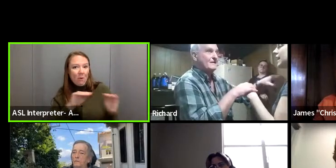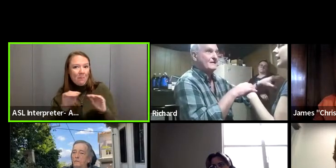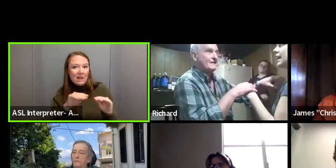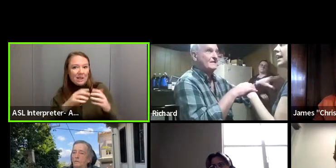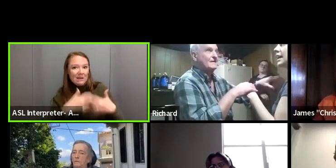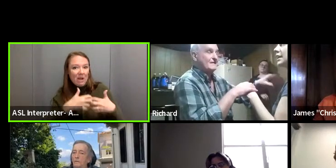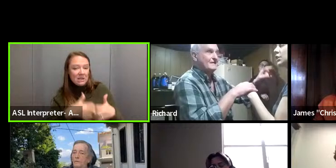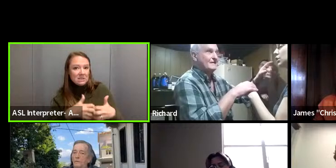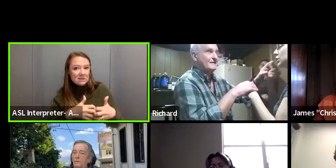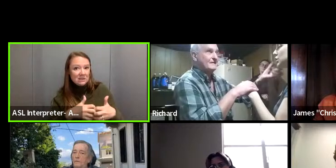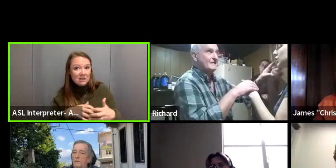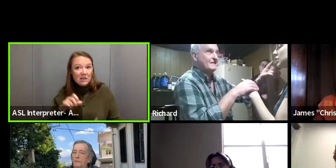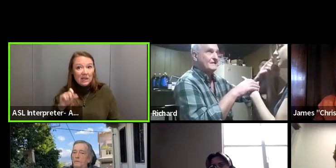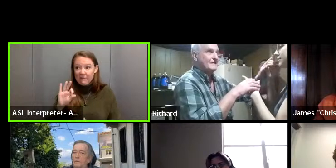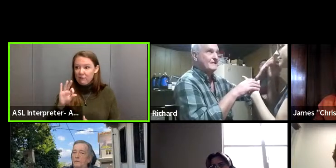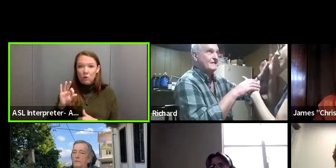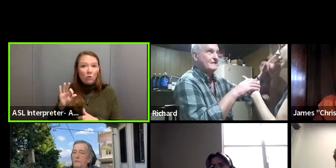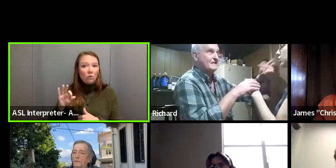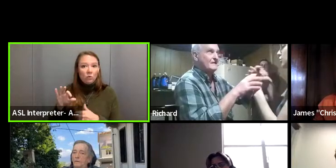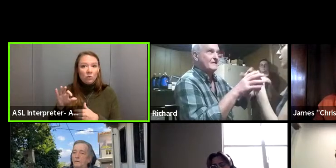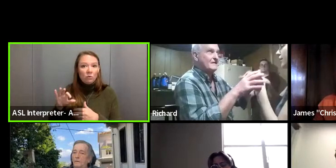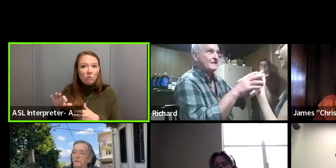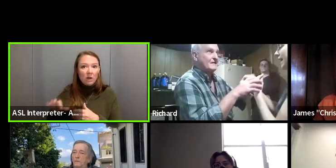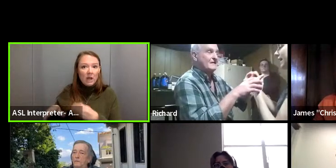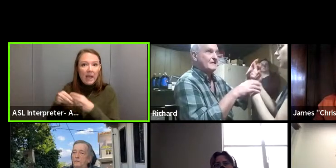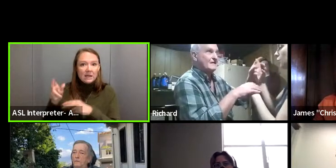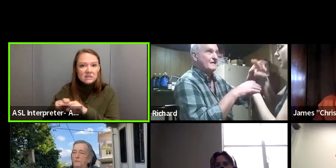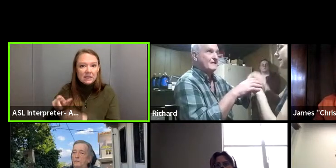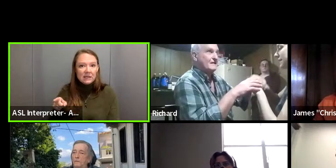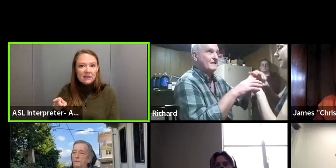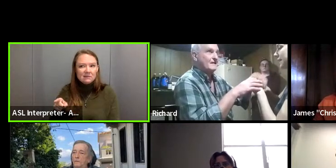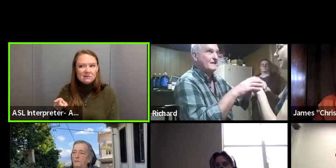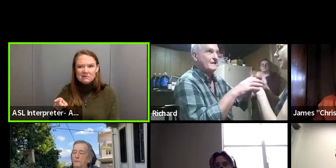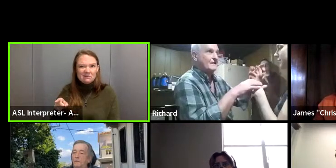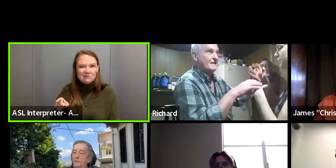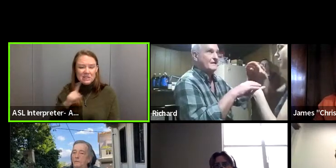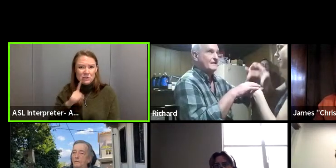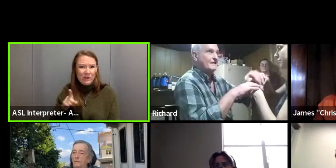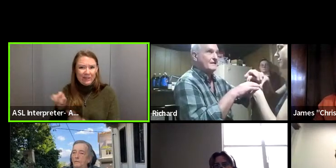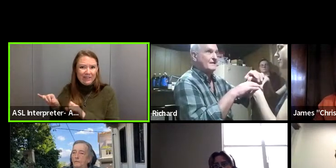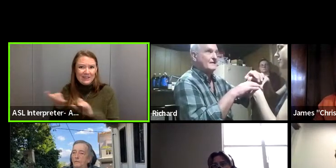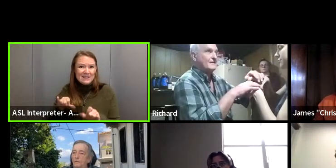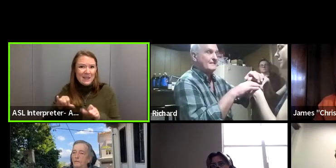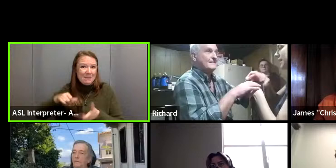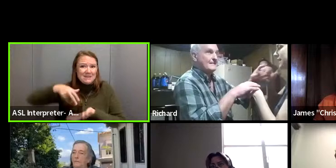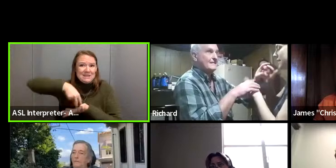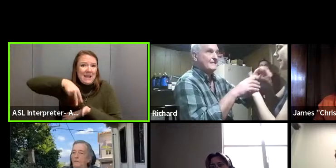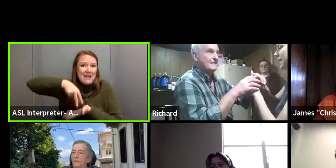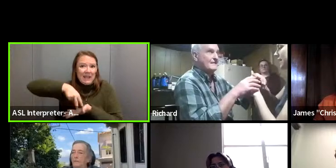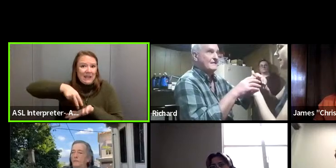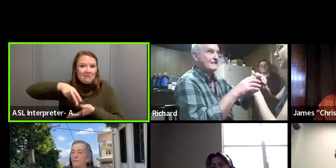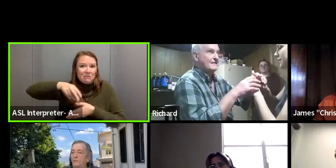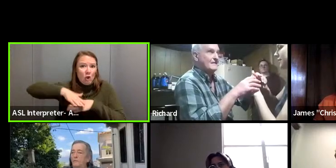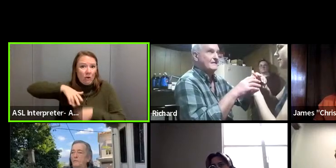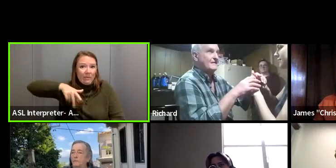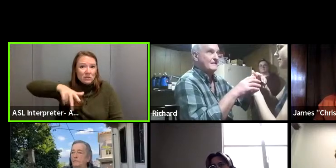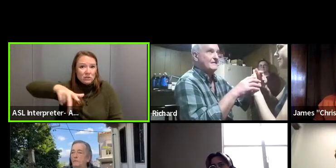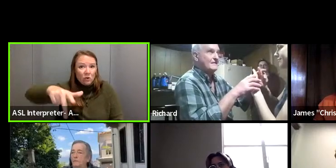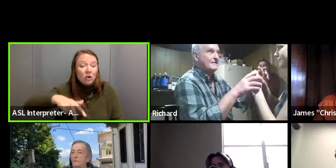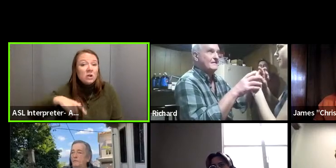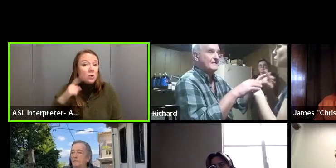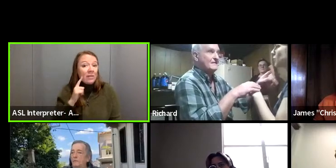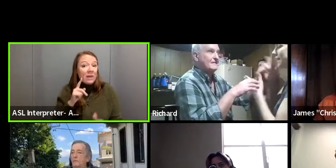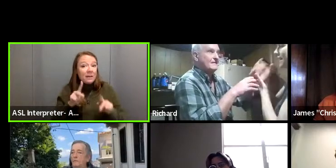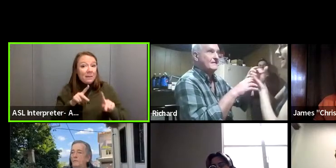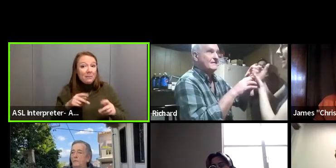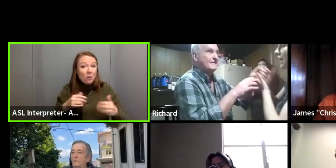just because something has a seat on it doesn't mean, it's not much different than standing on the device either. So I think people with disabilities